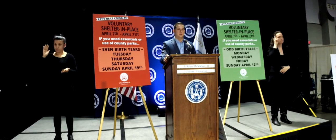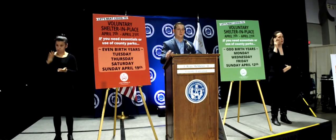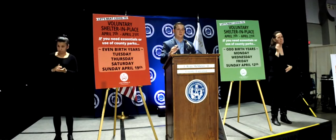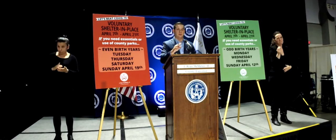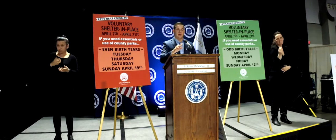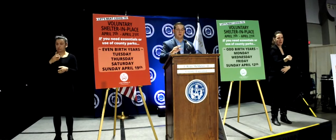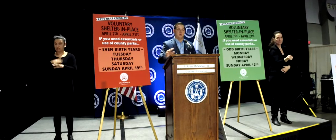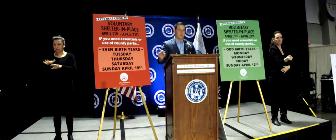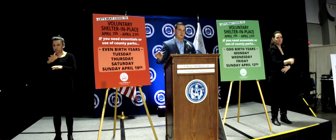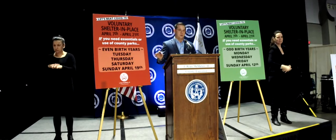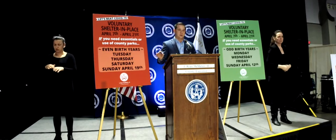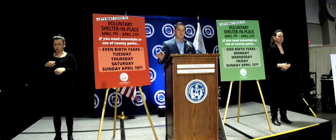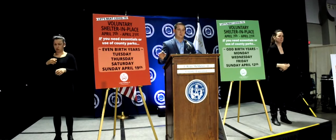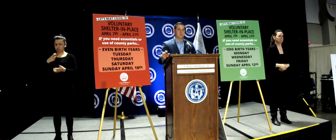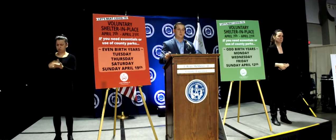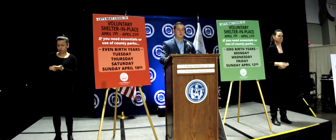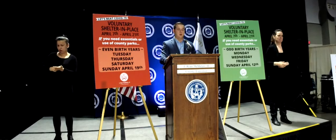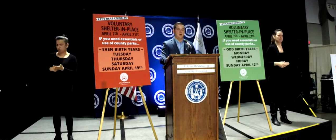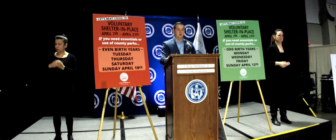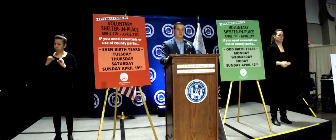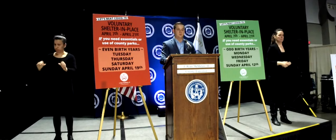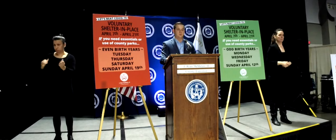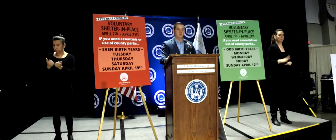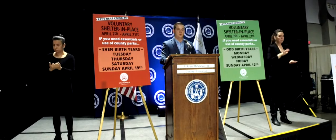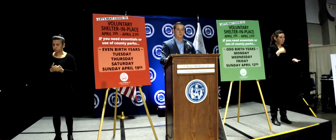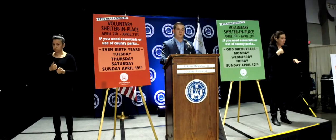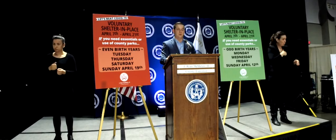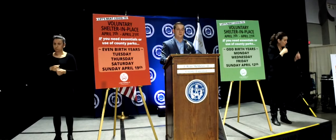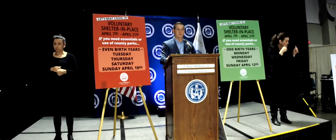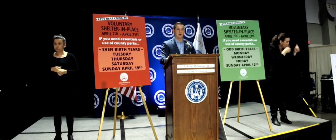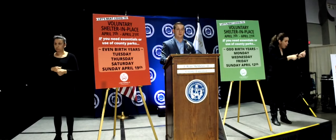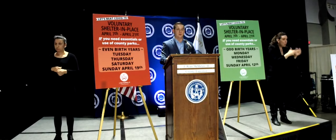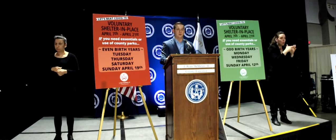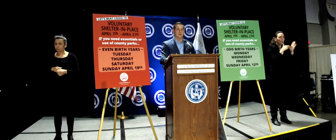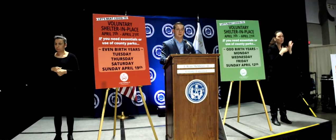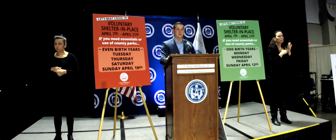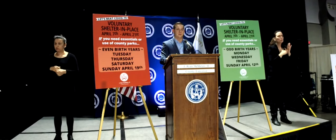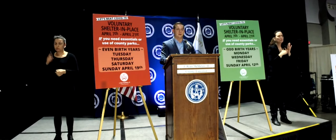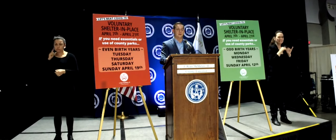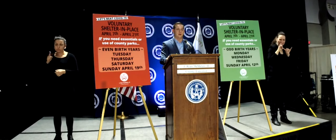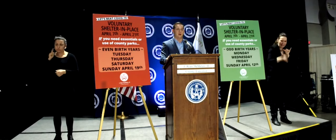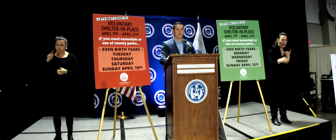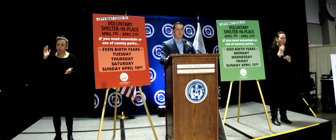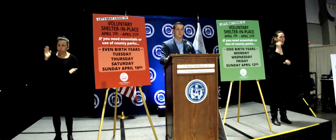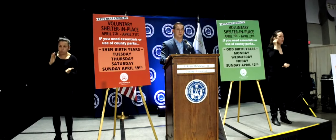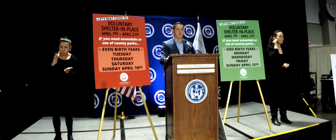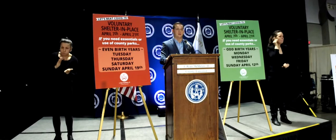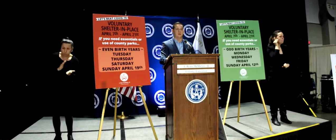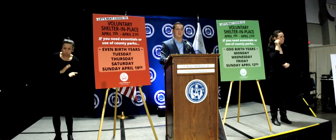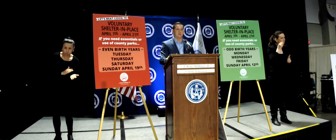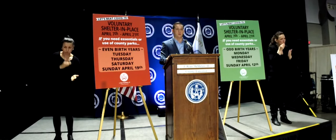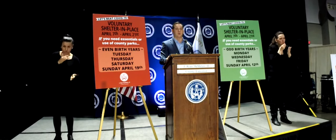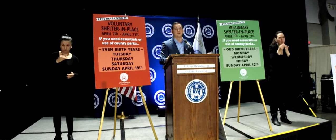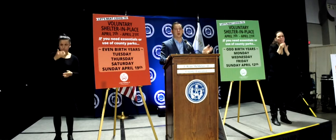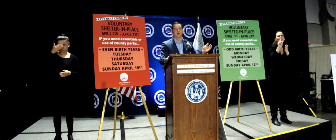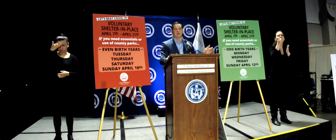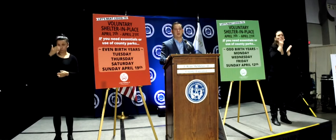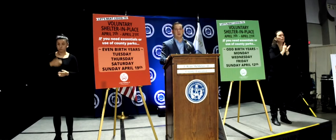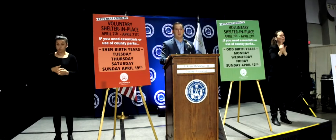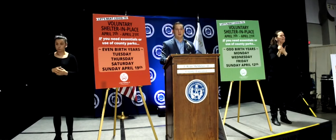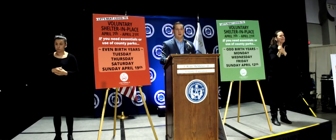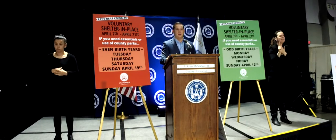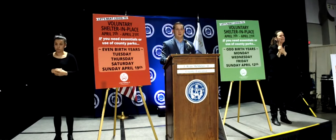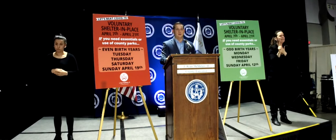we get that going in the right direction, we can start really making the argument for getting everything